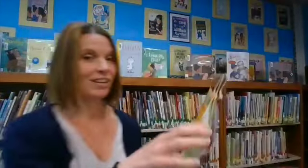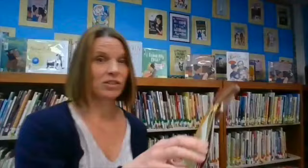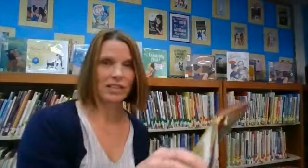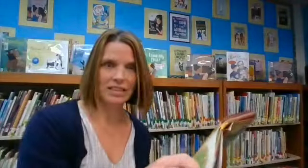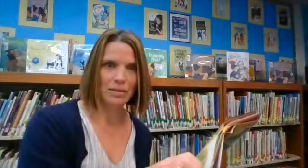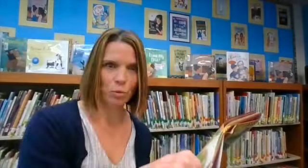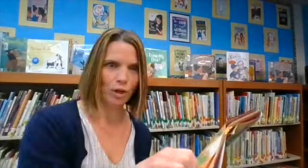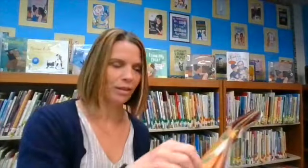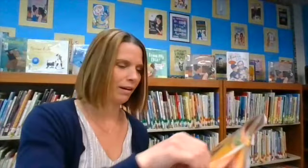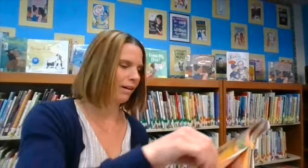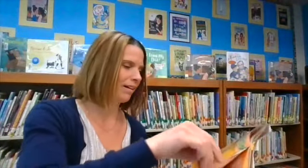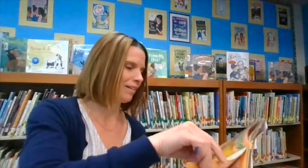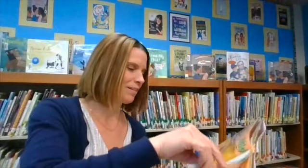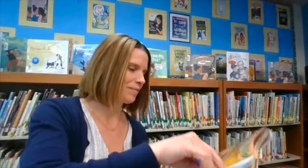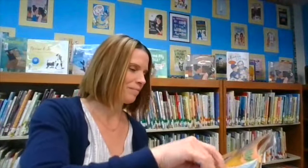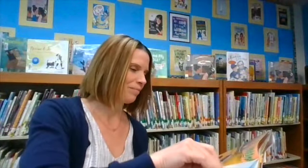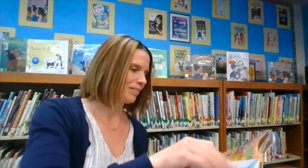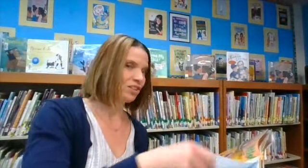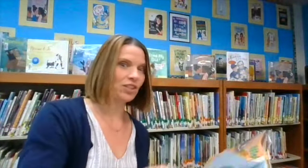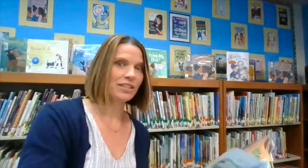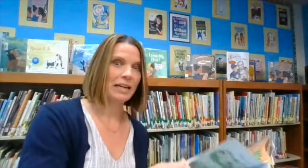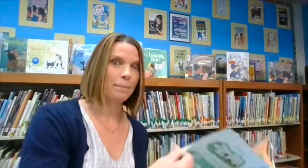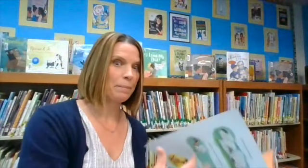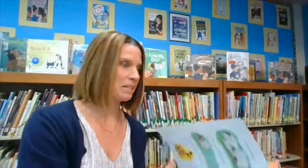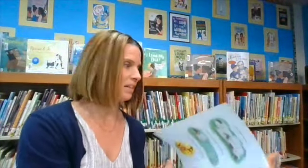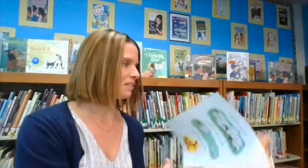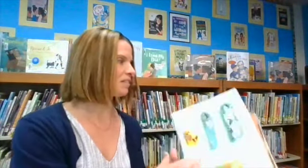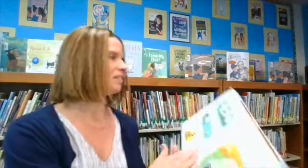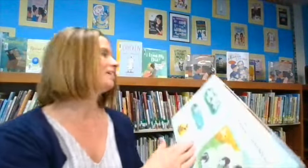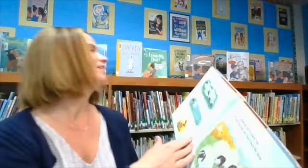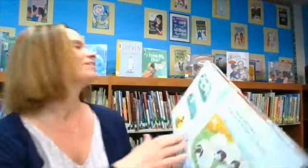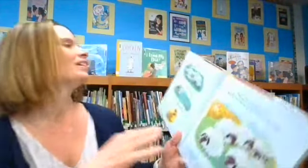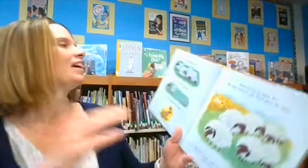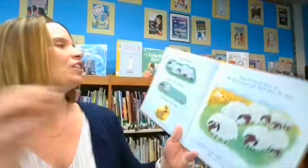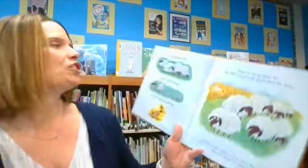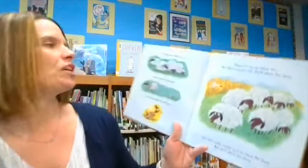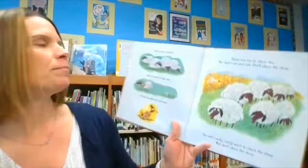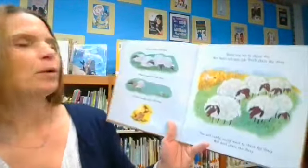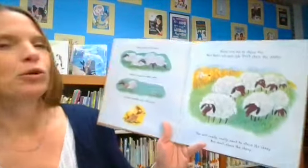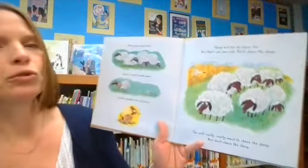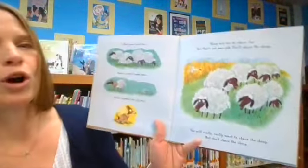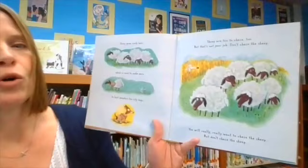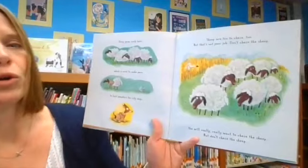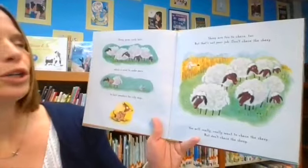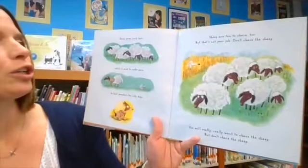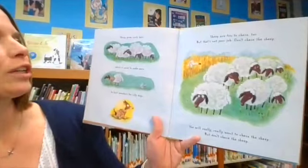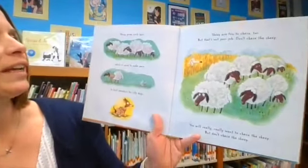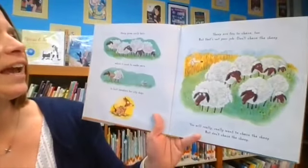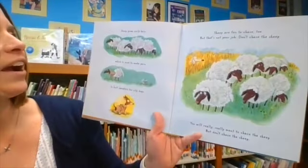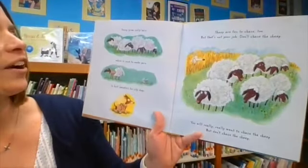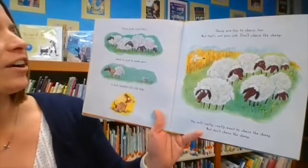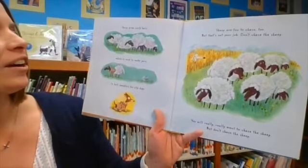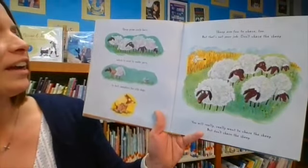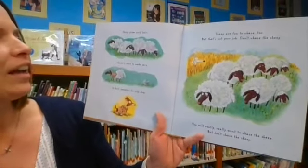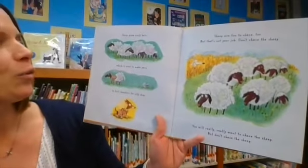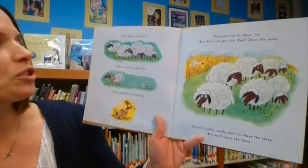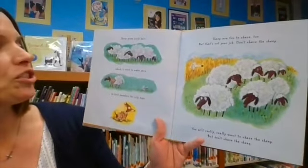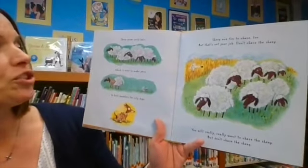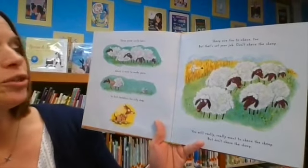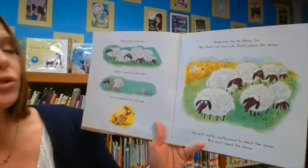Sounds like teamwork there, just to get biscuits. Sheep grow curly hair, which is used